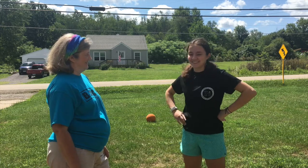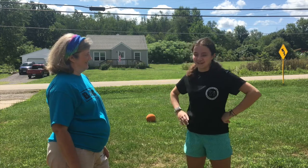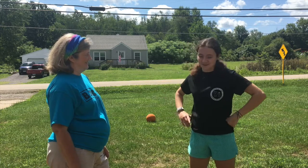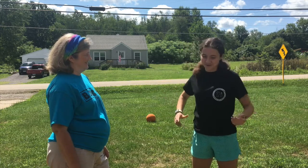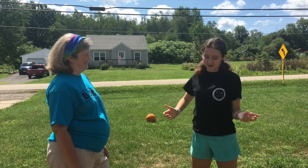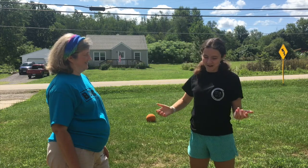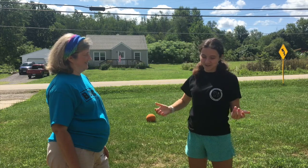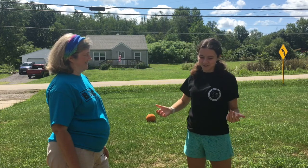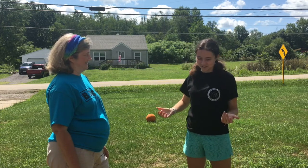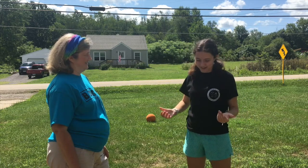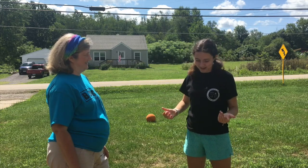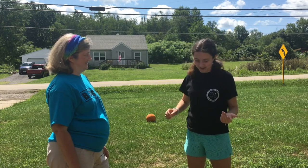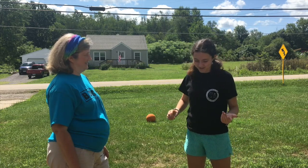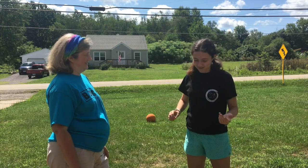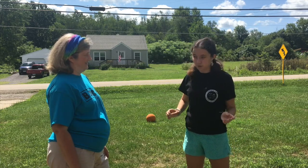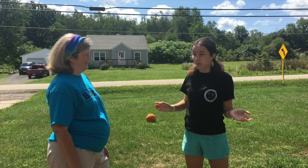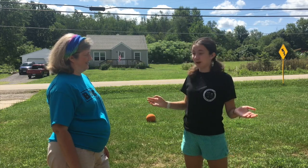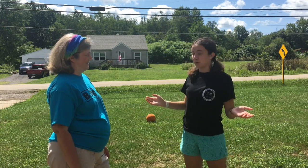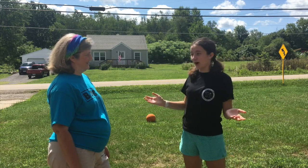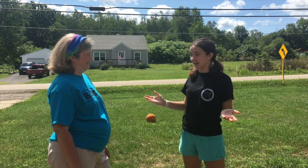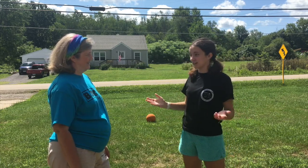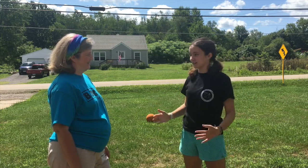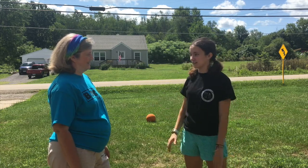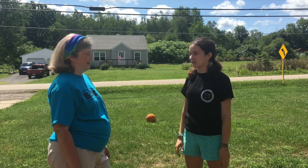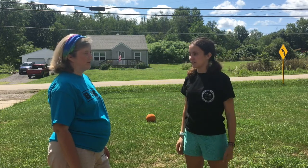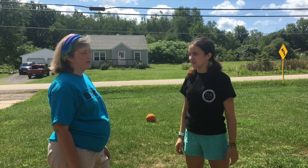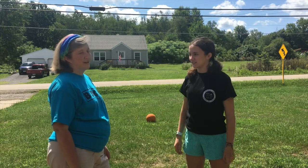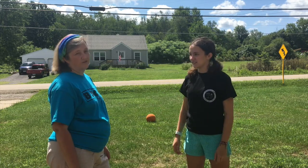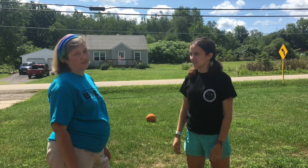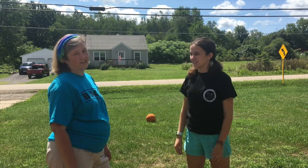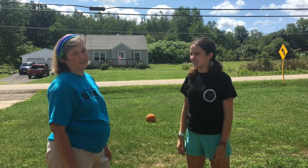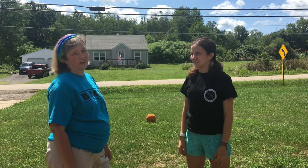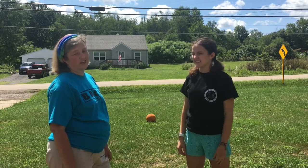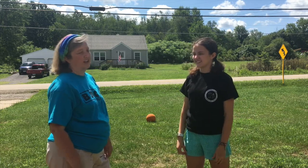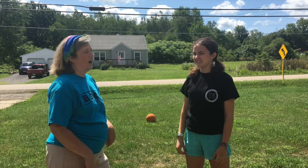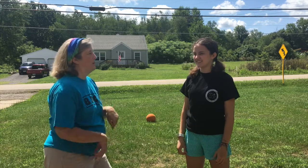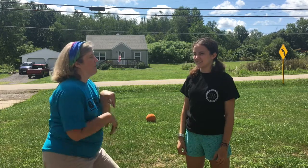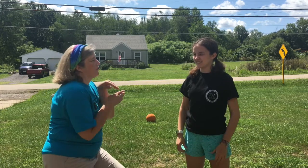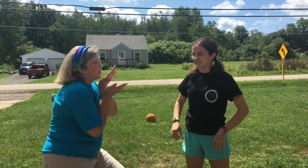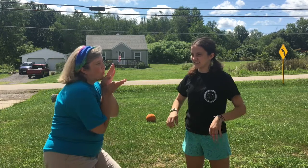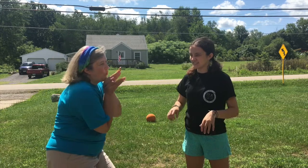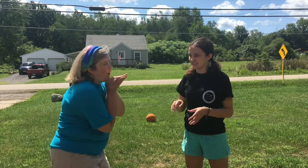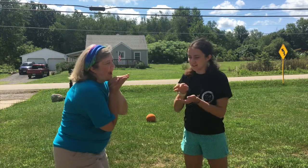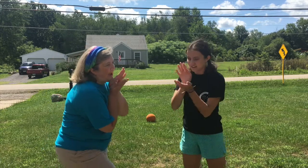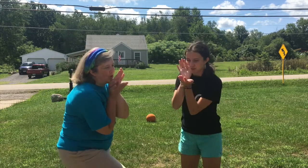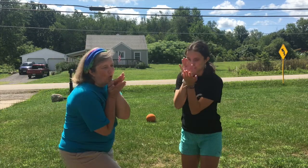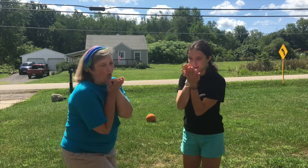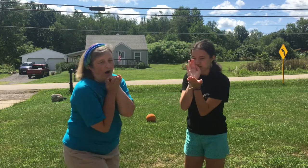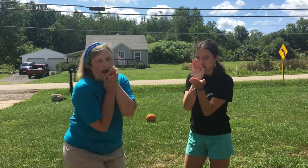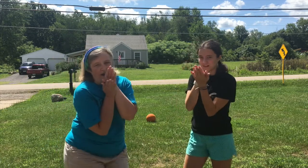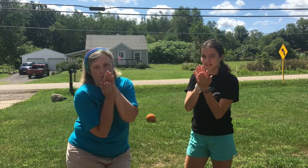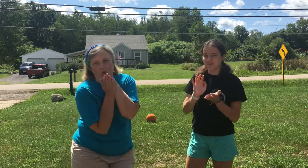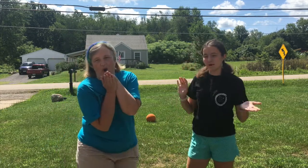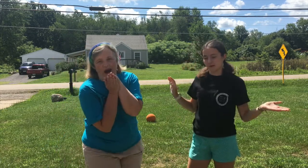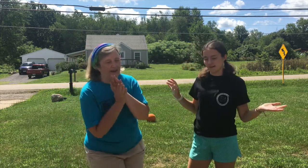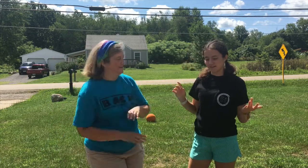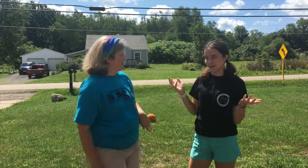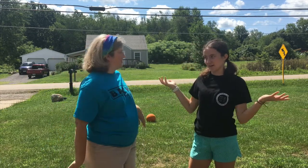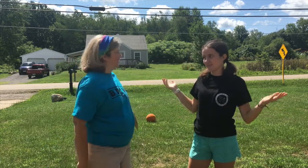I don't know how a duck acts. Quack, quack. That was not very duck-like. I want more of a quack, quack, quack. My bad. Okay,